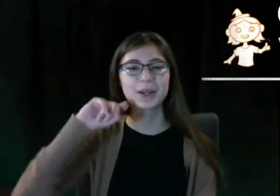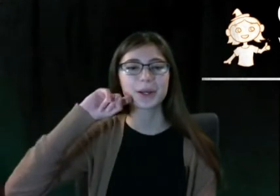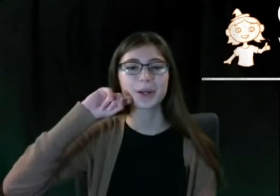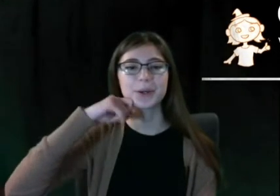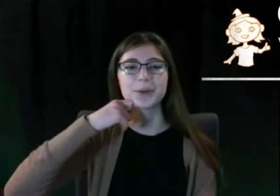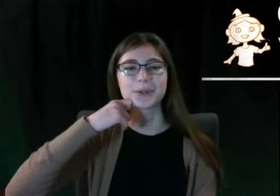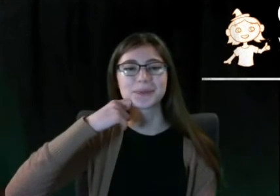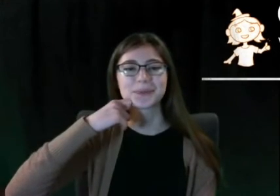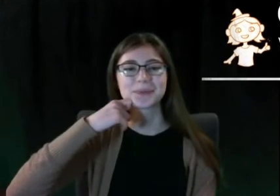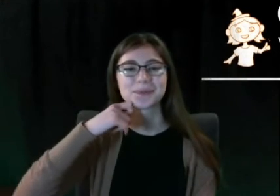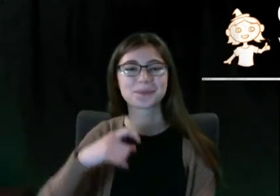Cool.